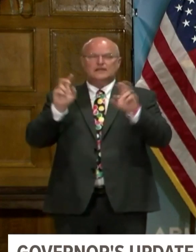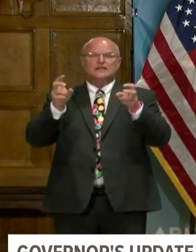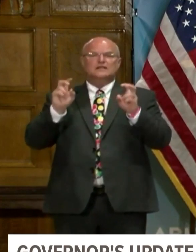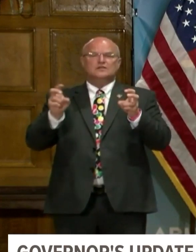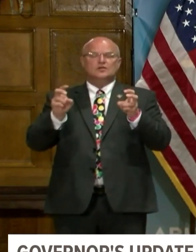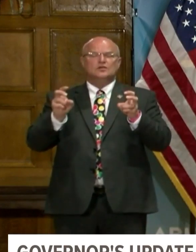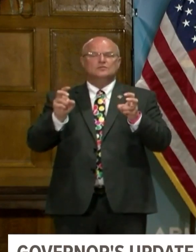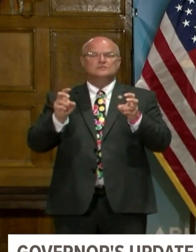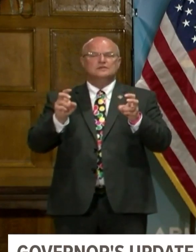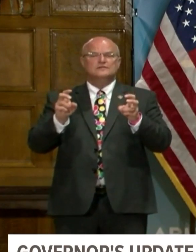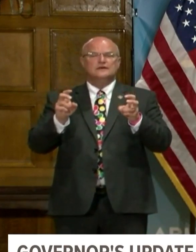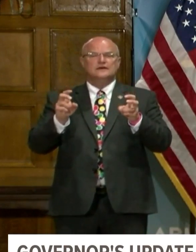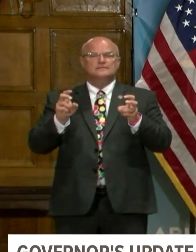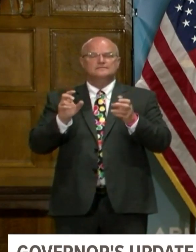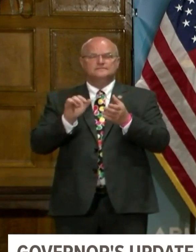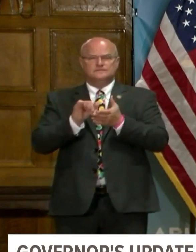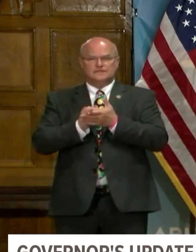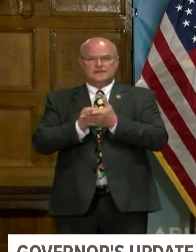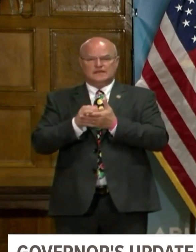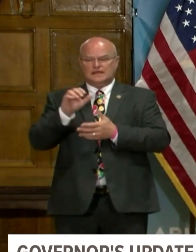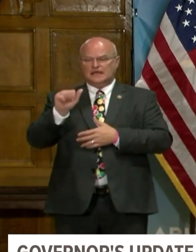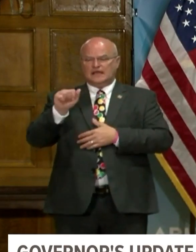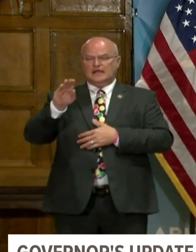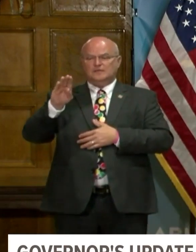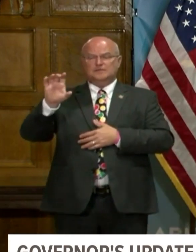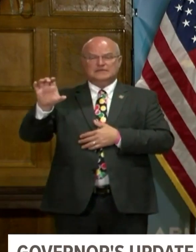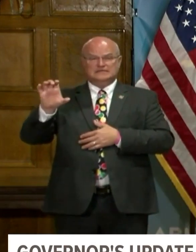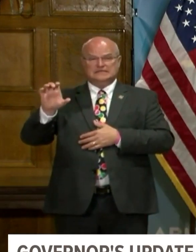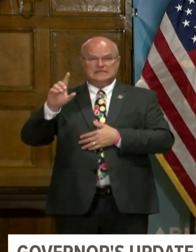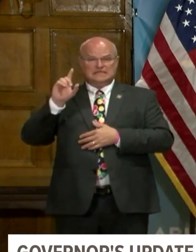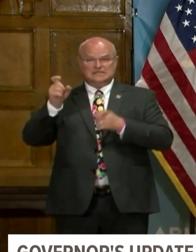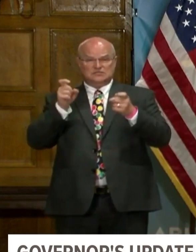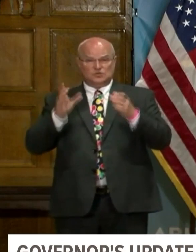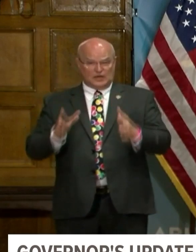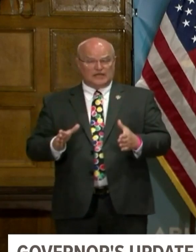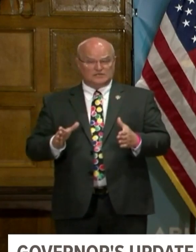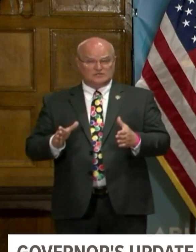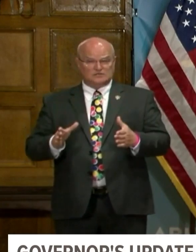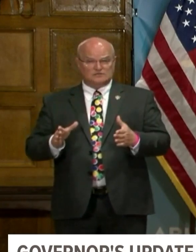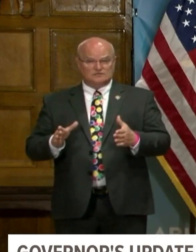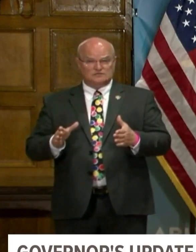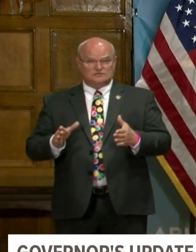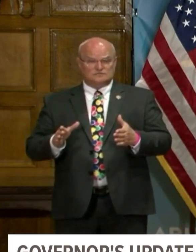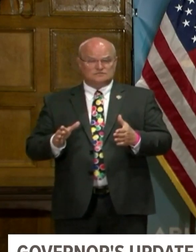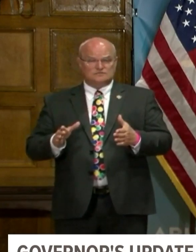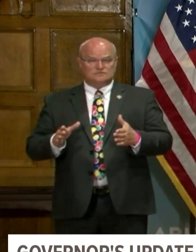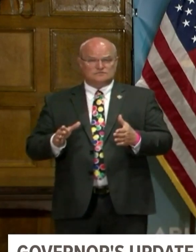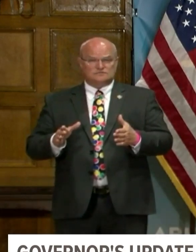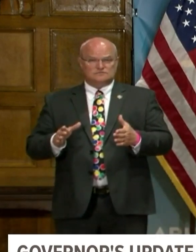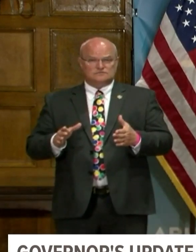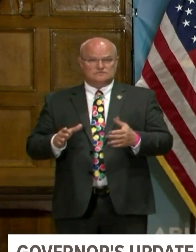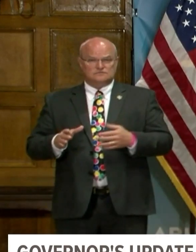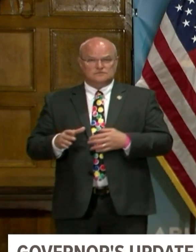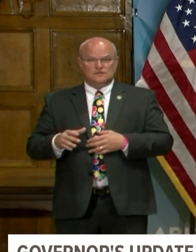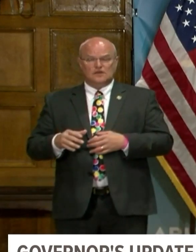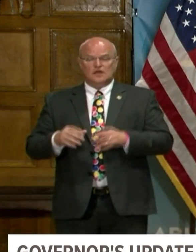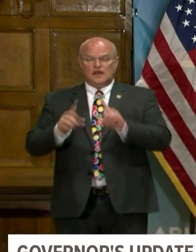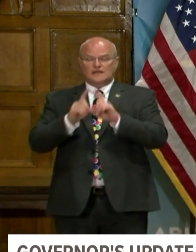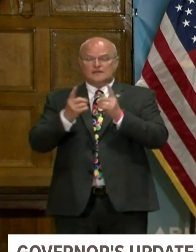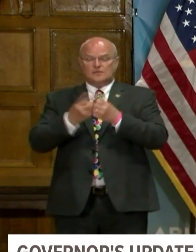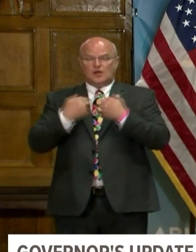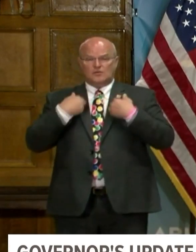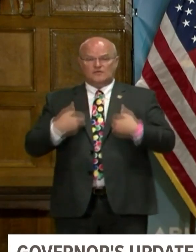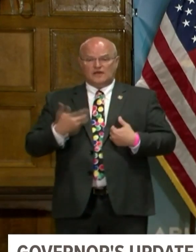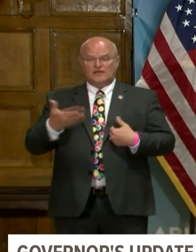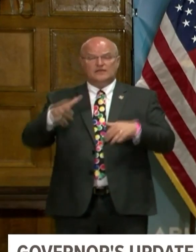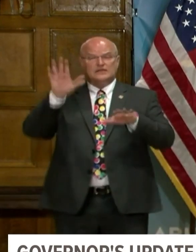of the ABC director, you know, we put the Department of Health